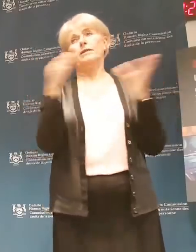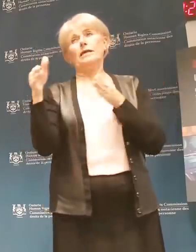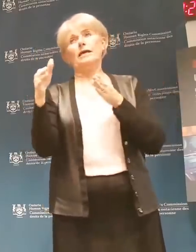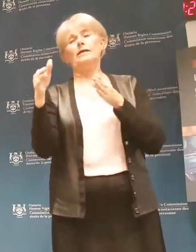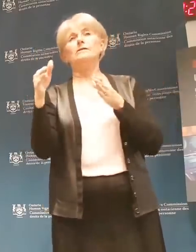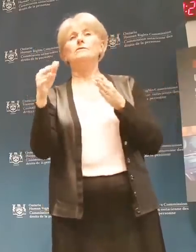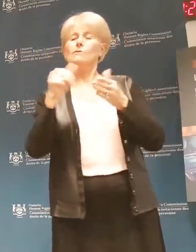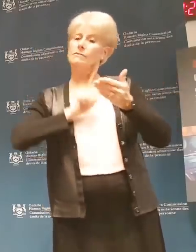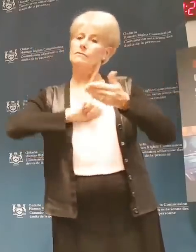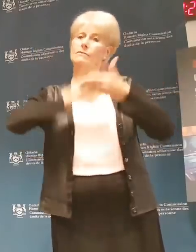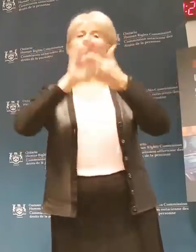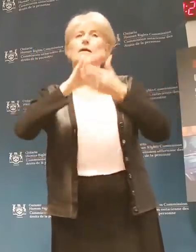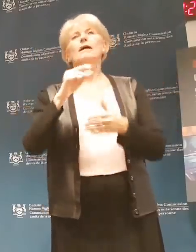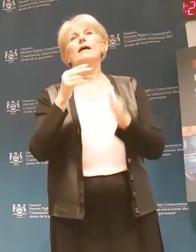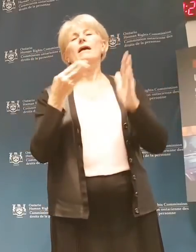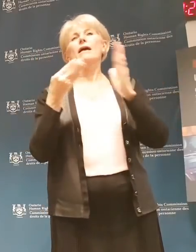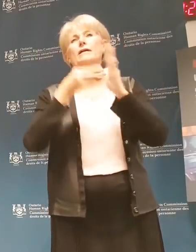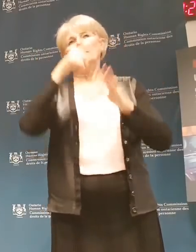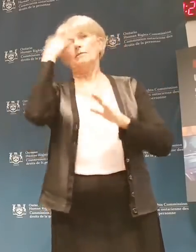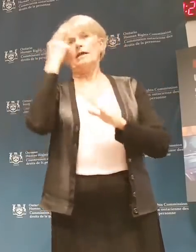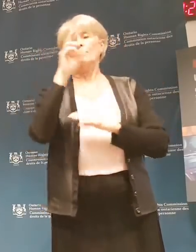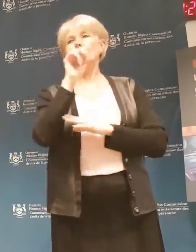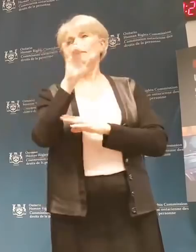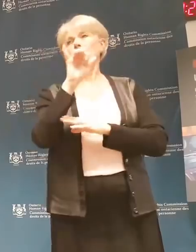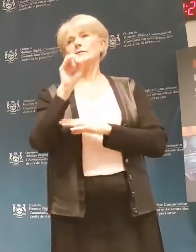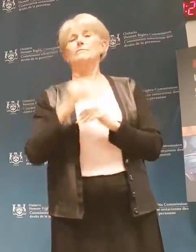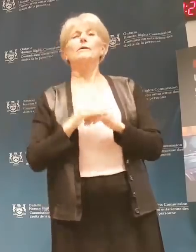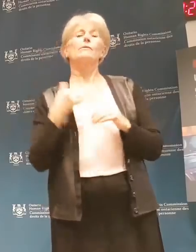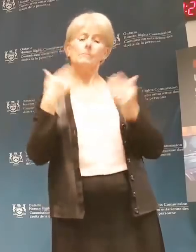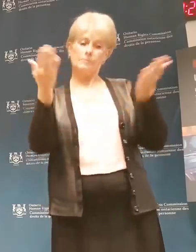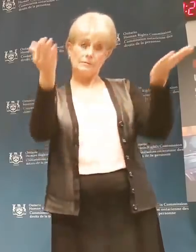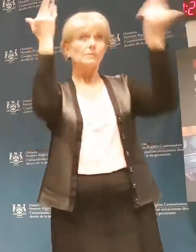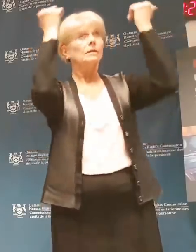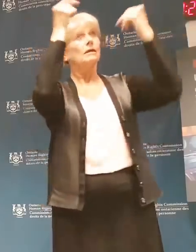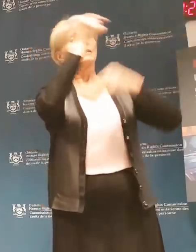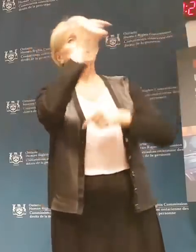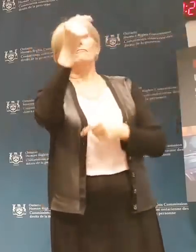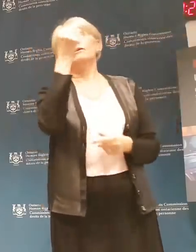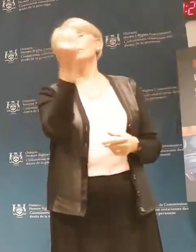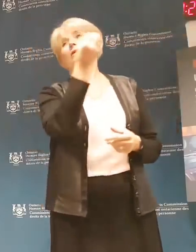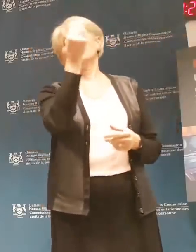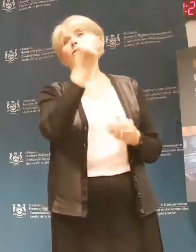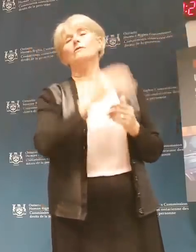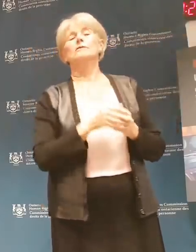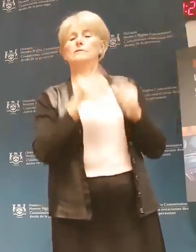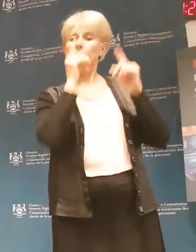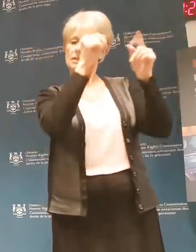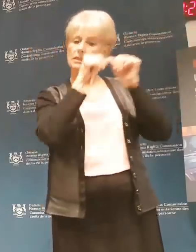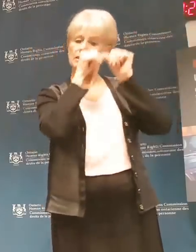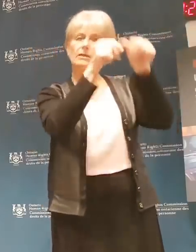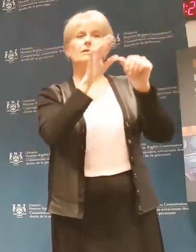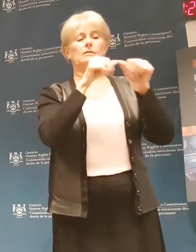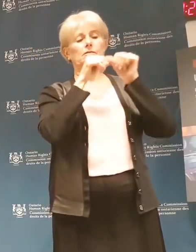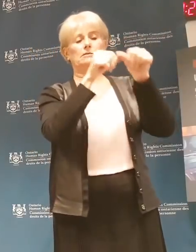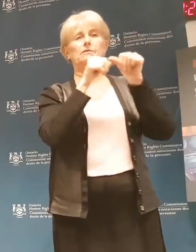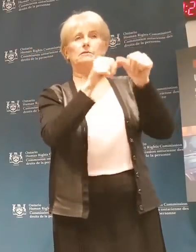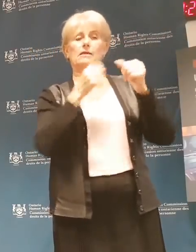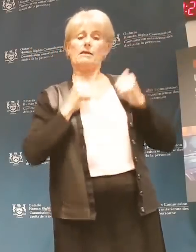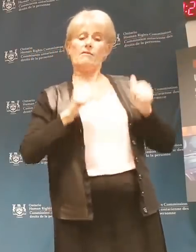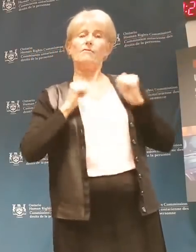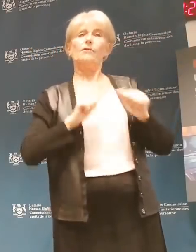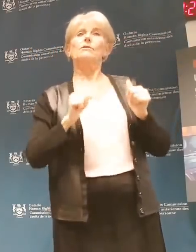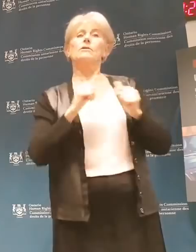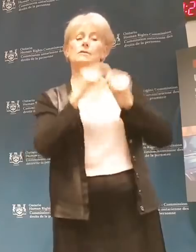to confront anti-Black racism. And we're calling on the Government of Ontario to continue its ongoing efforts